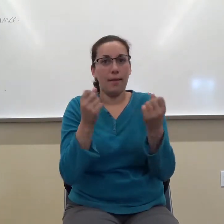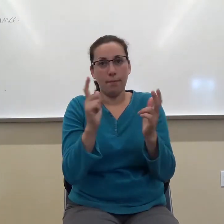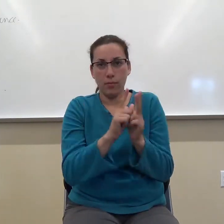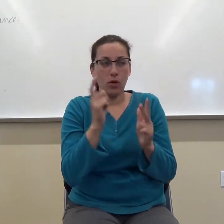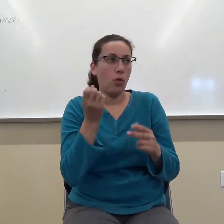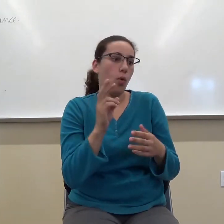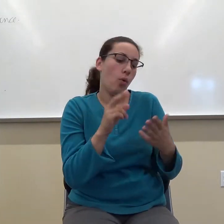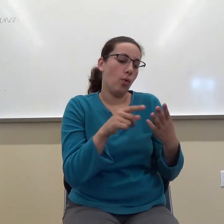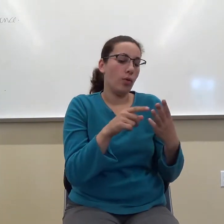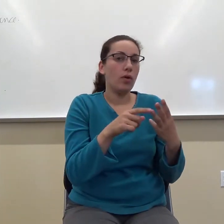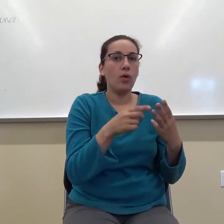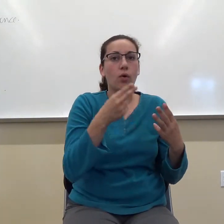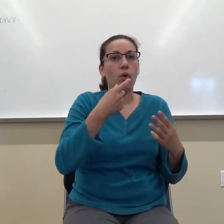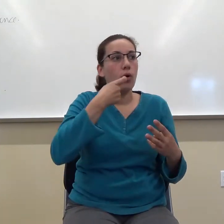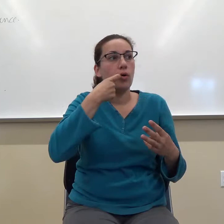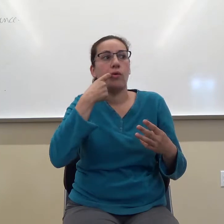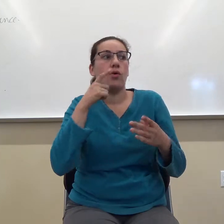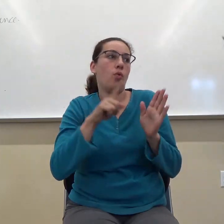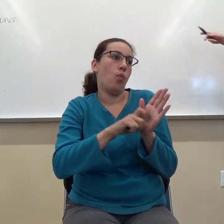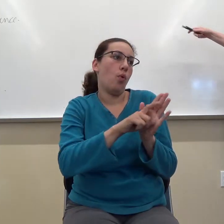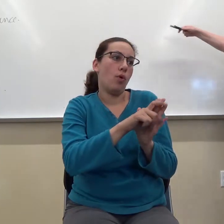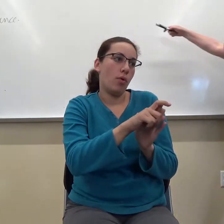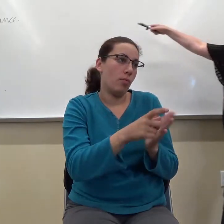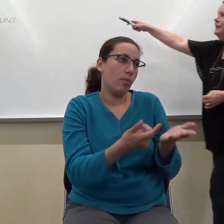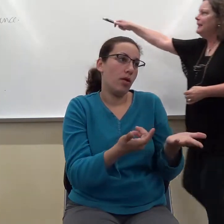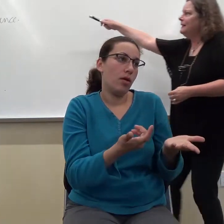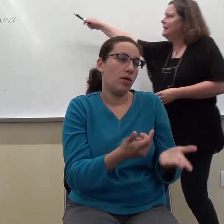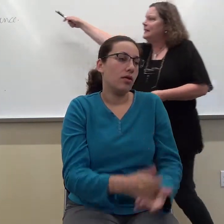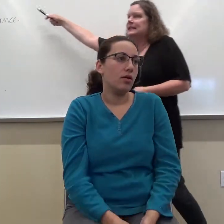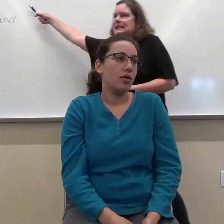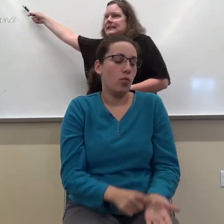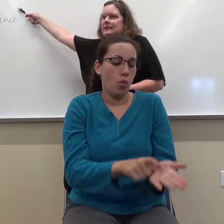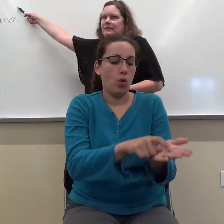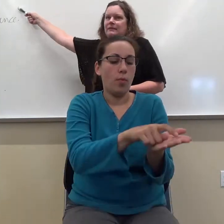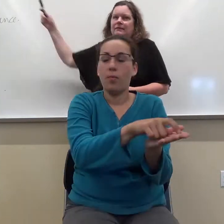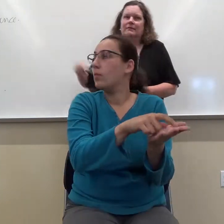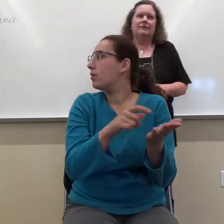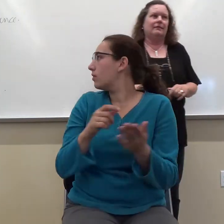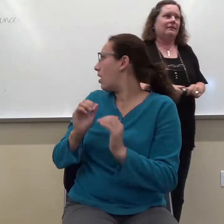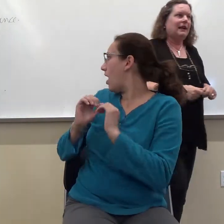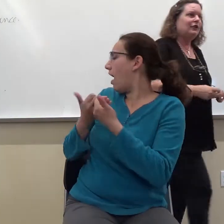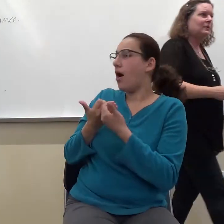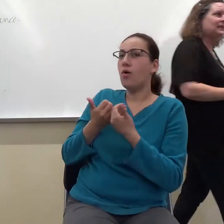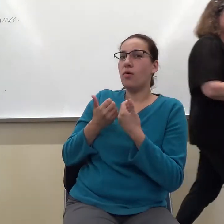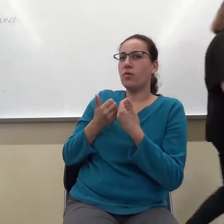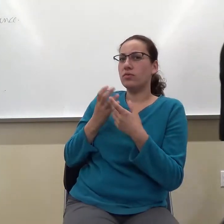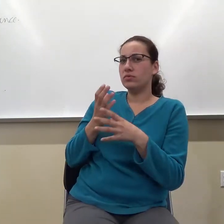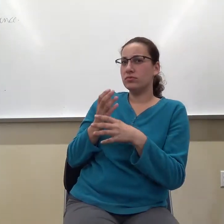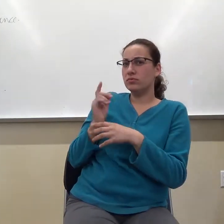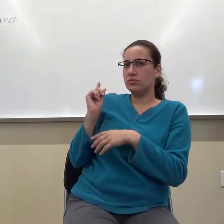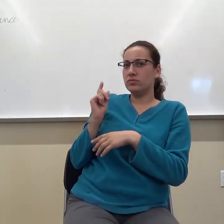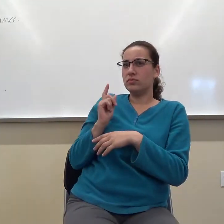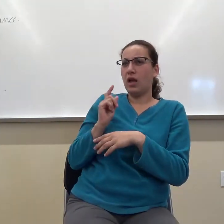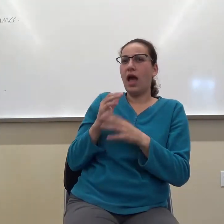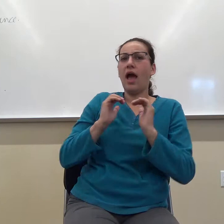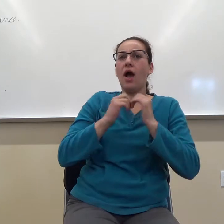right? Okay, then how do we get this? How do we state the main idea in our own